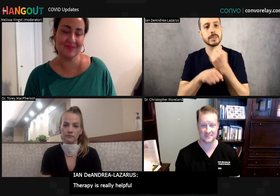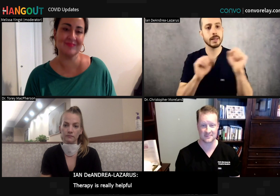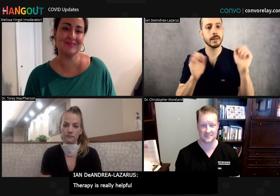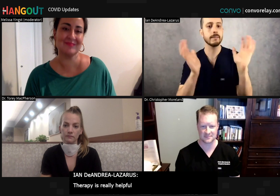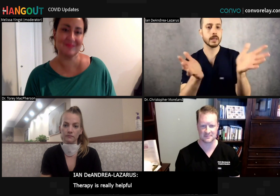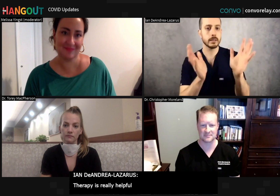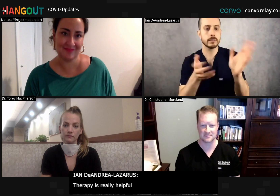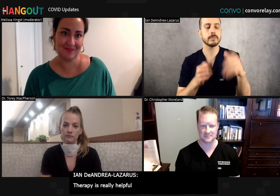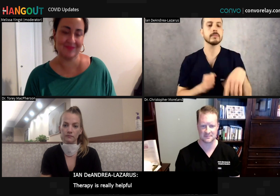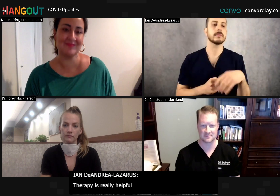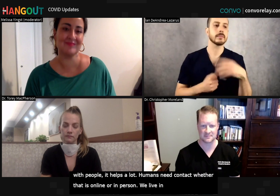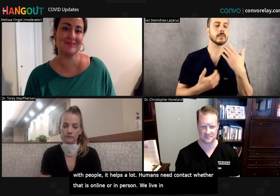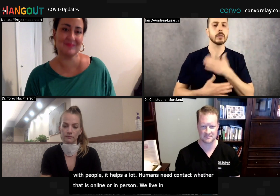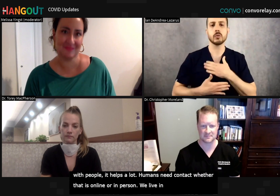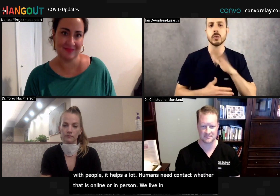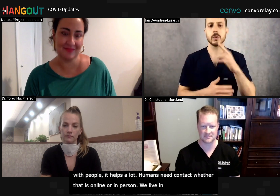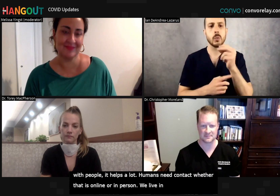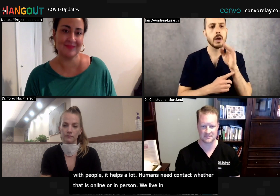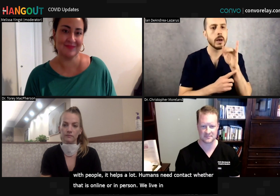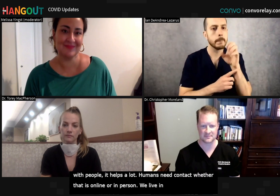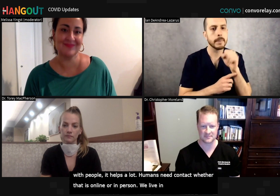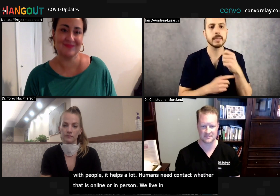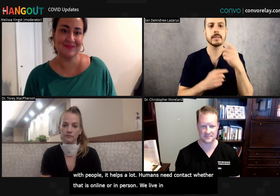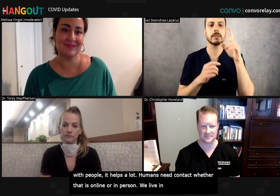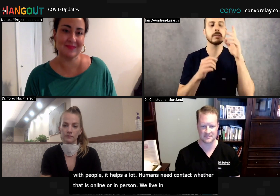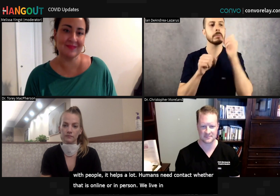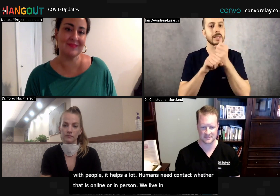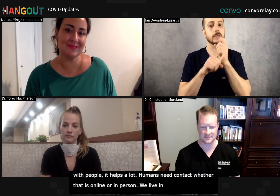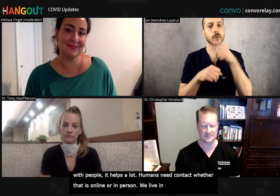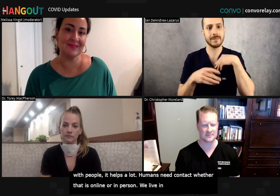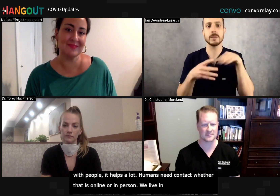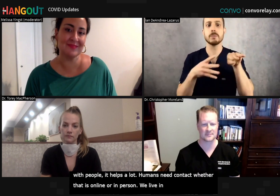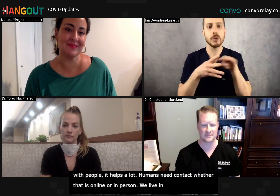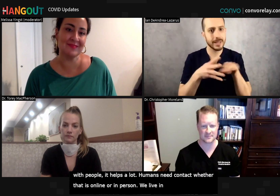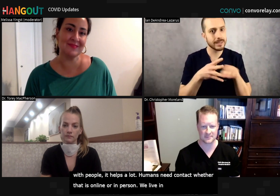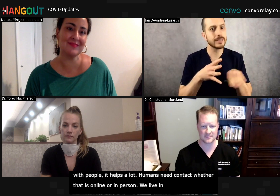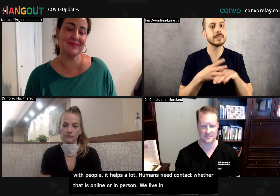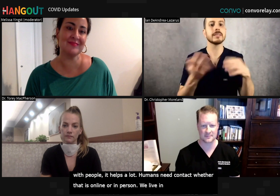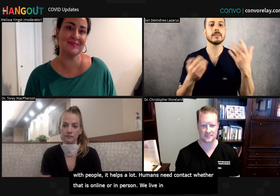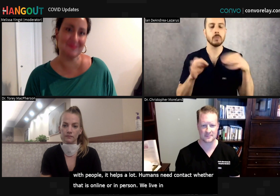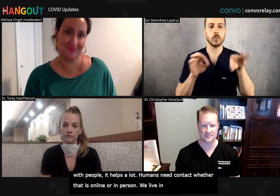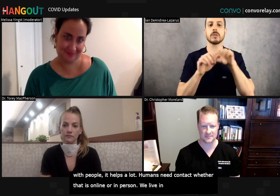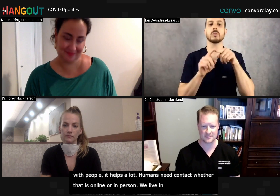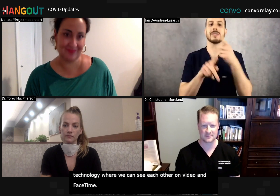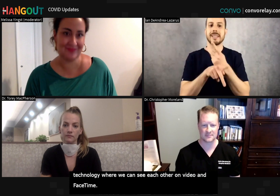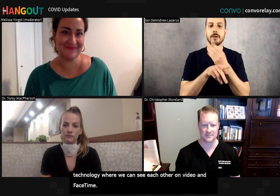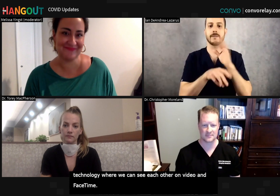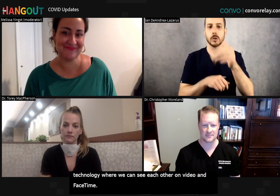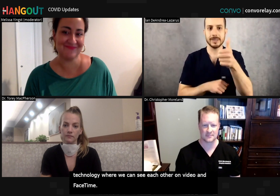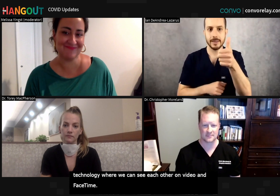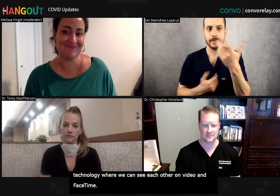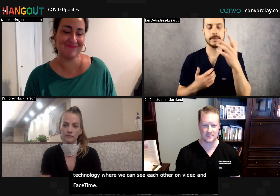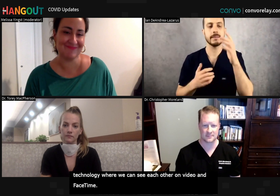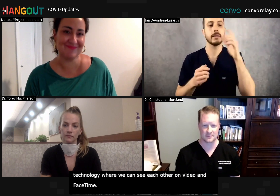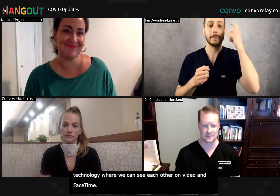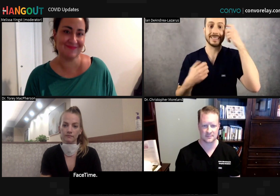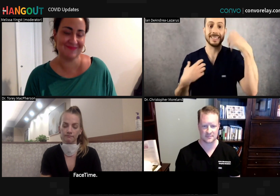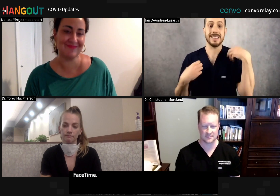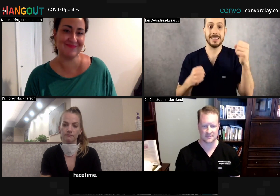and FaceTime. We can sit at safe distances and chat. Enjoy, taking those breaks and taking care of